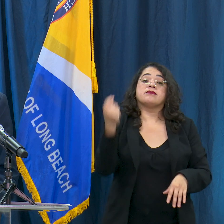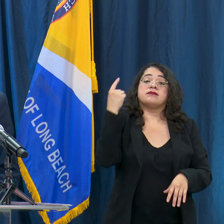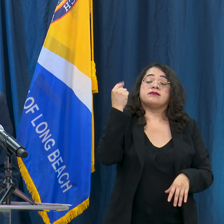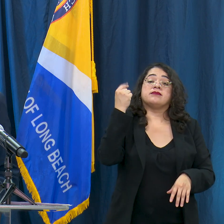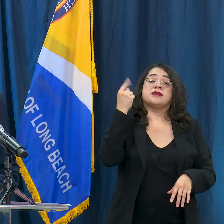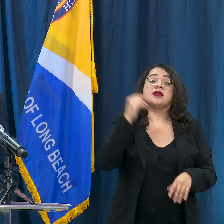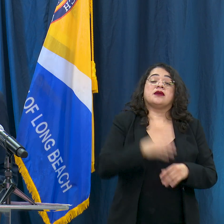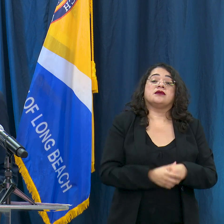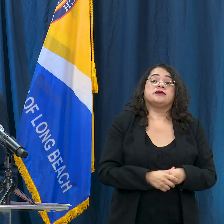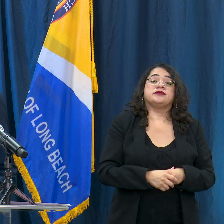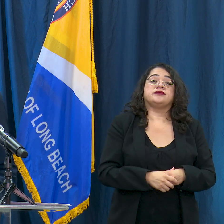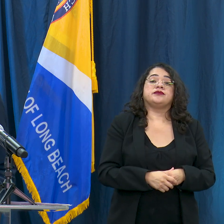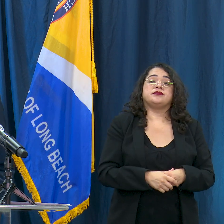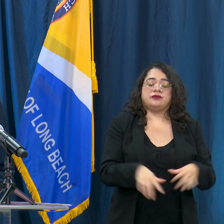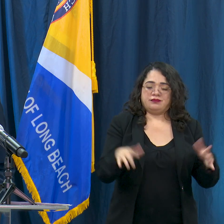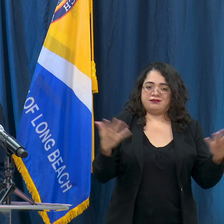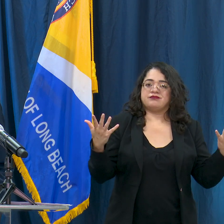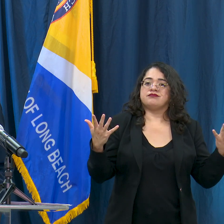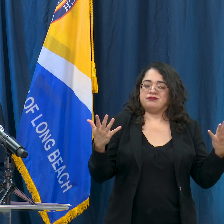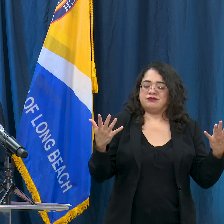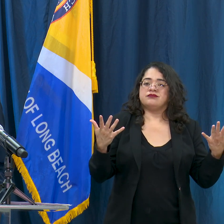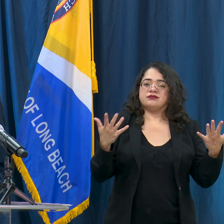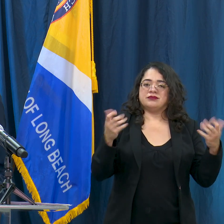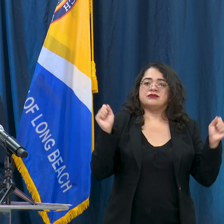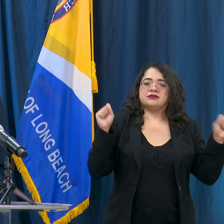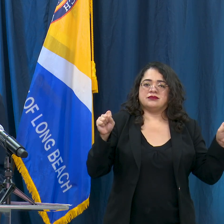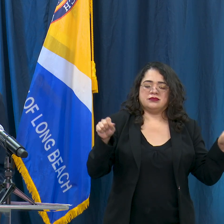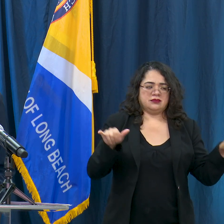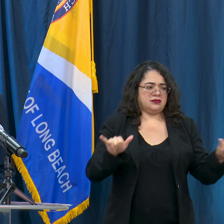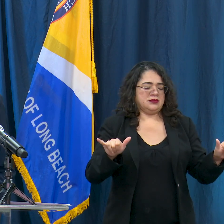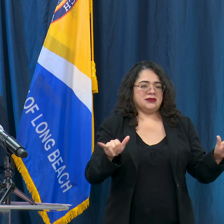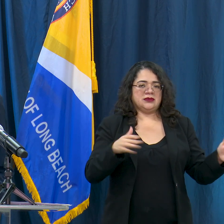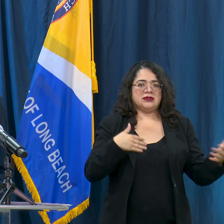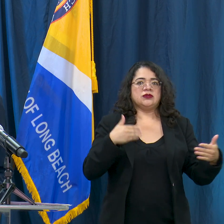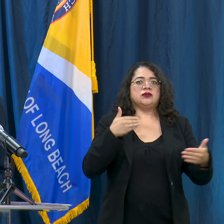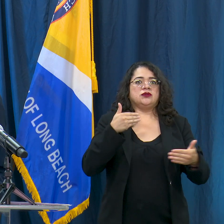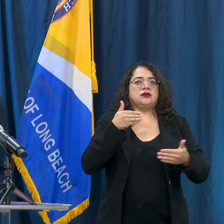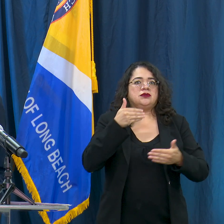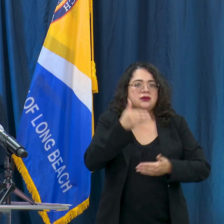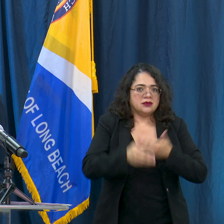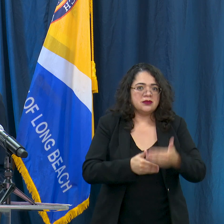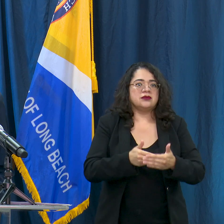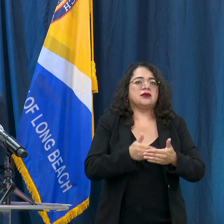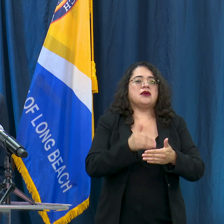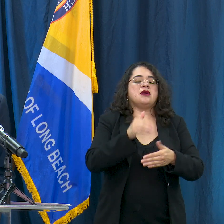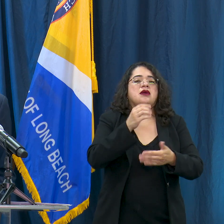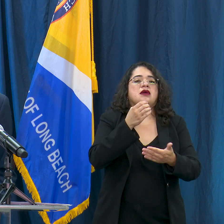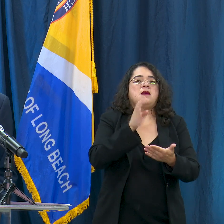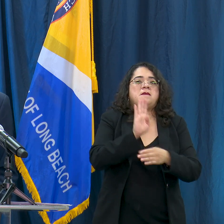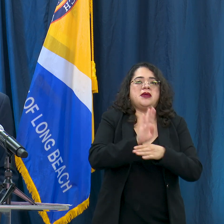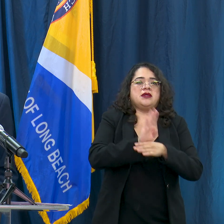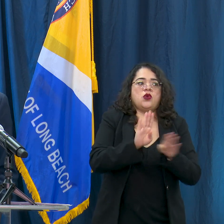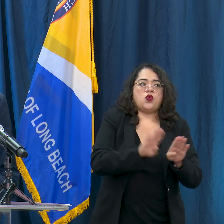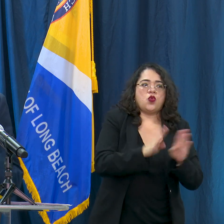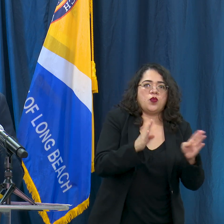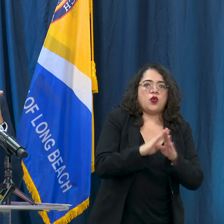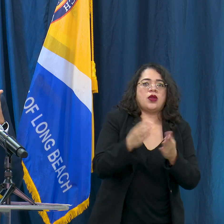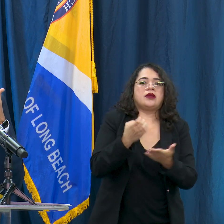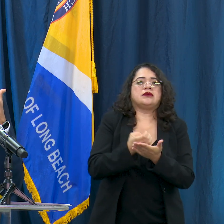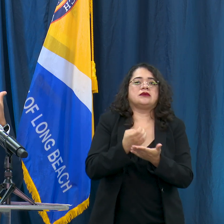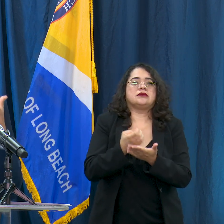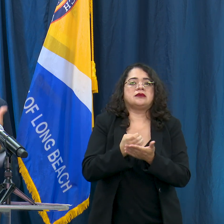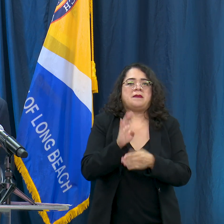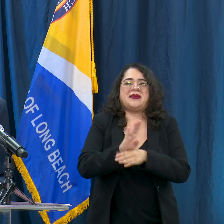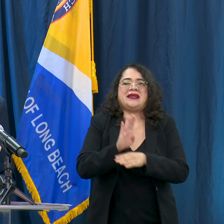this is a shift in the economic output of our community. We have to